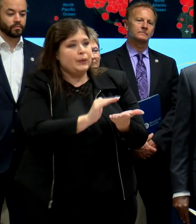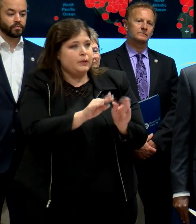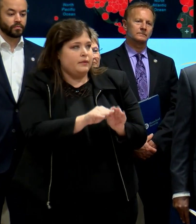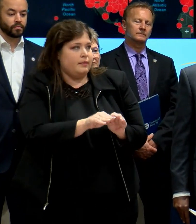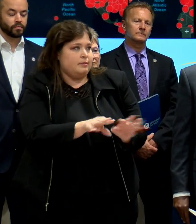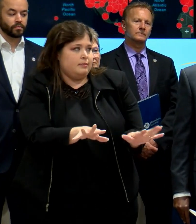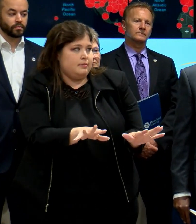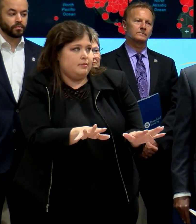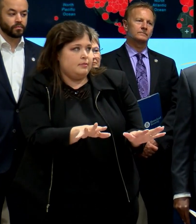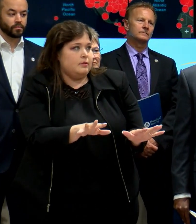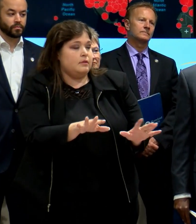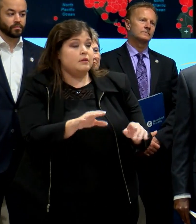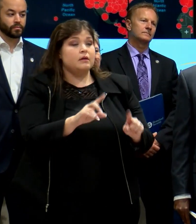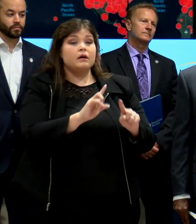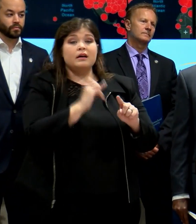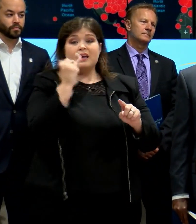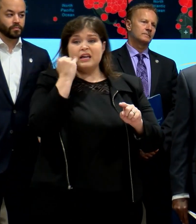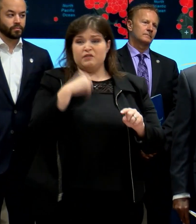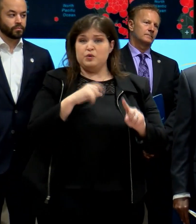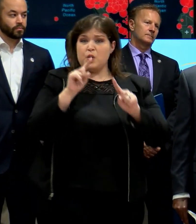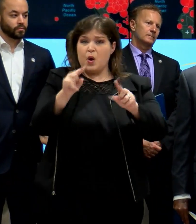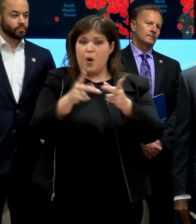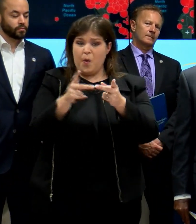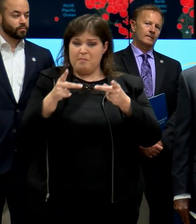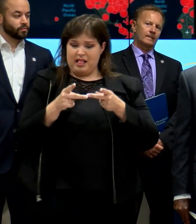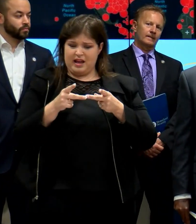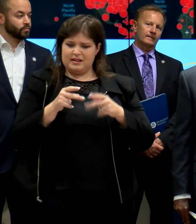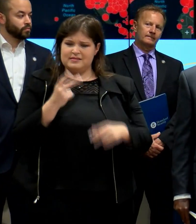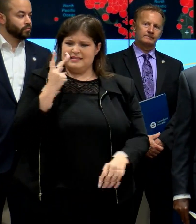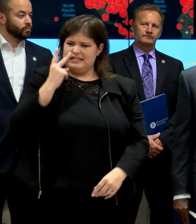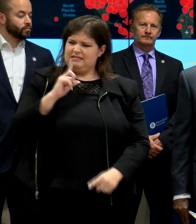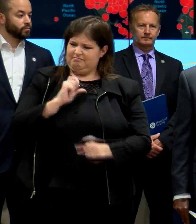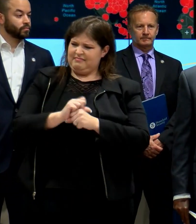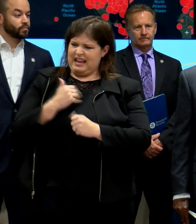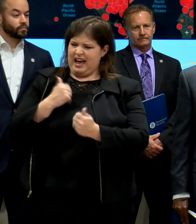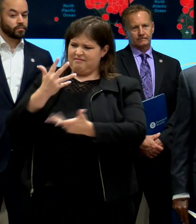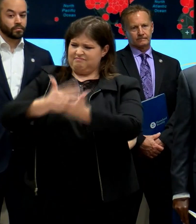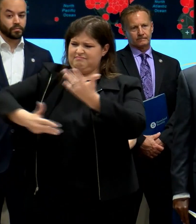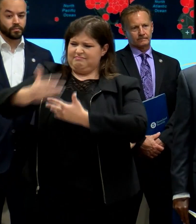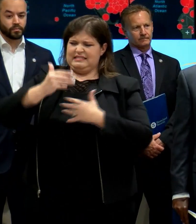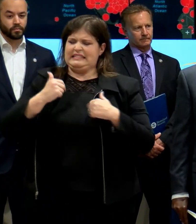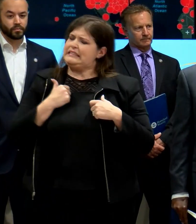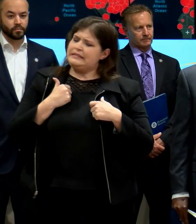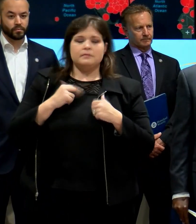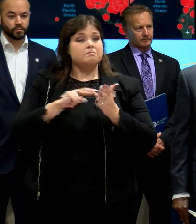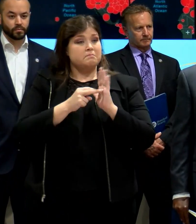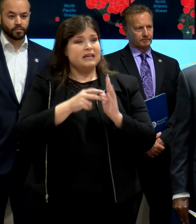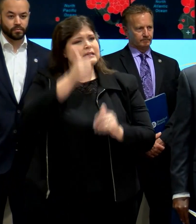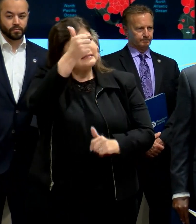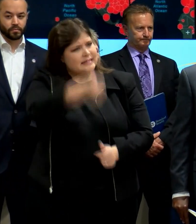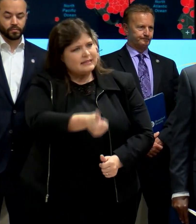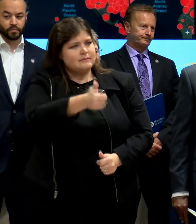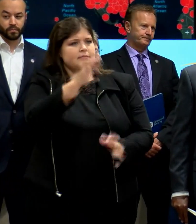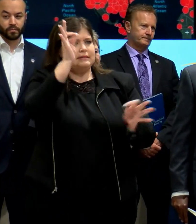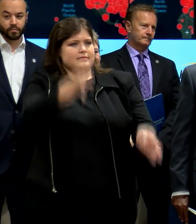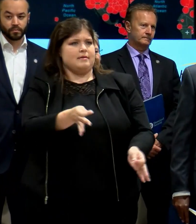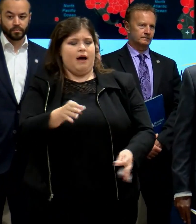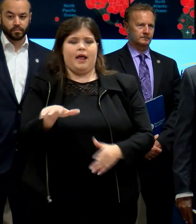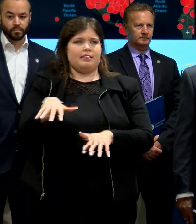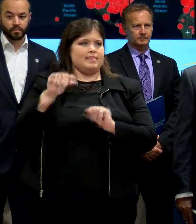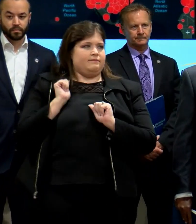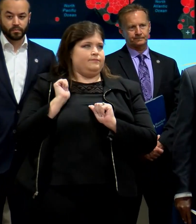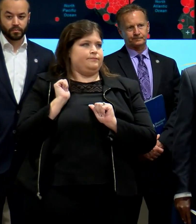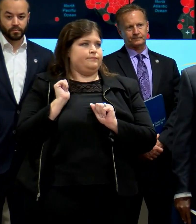you can't have social distancing, then you need to step out of there, okay? So people still need to act